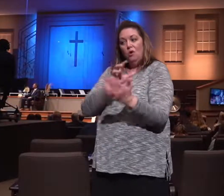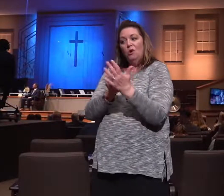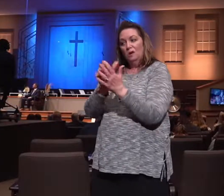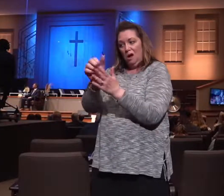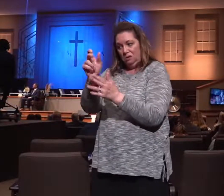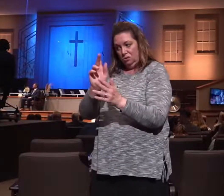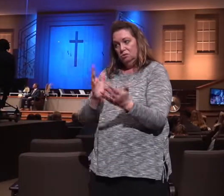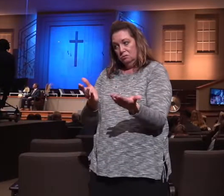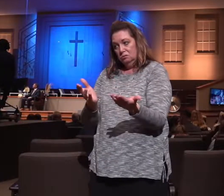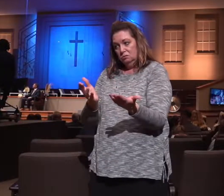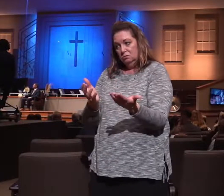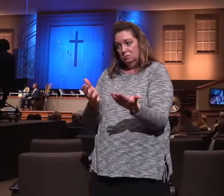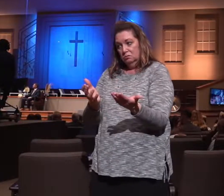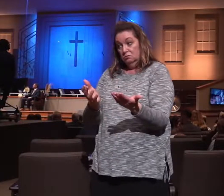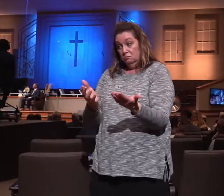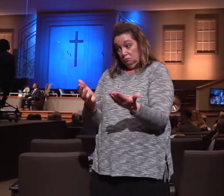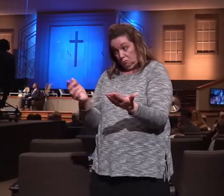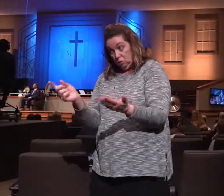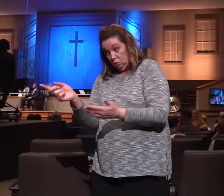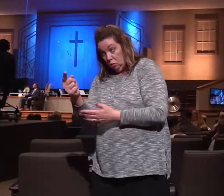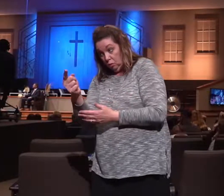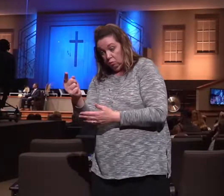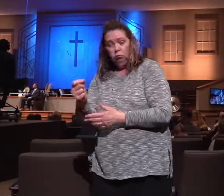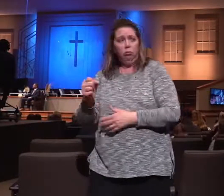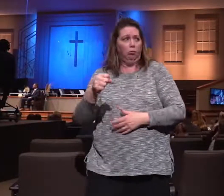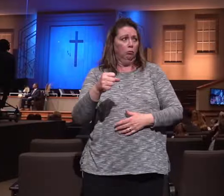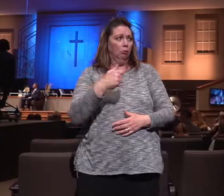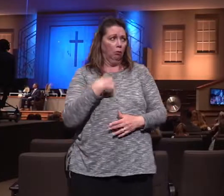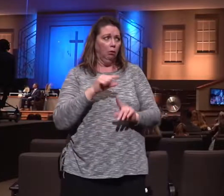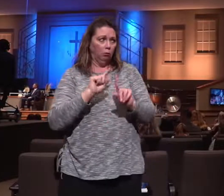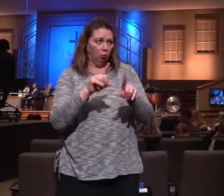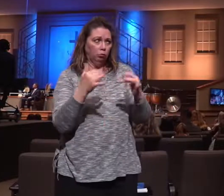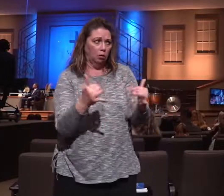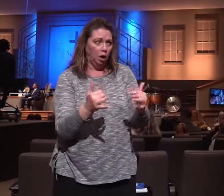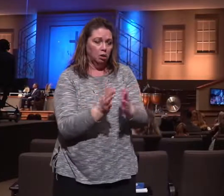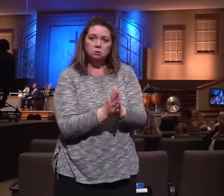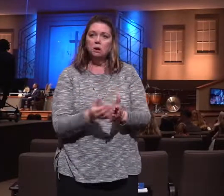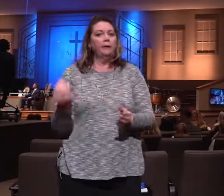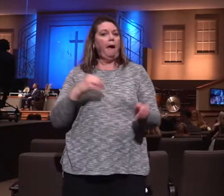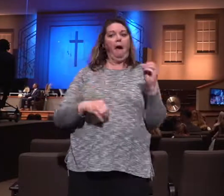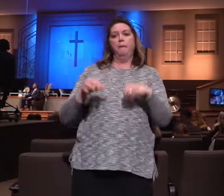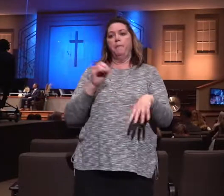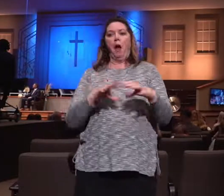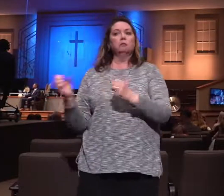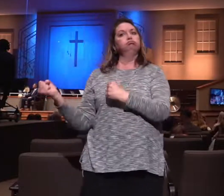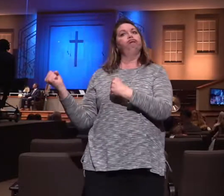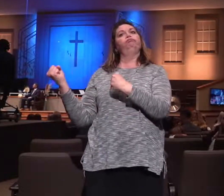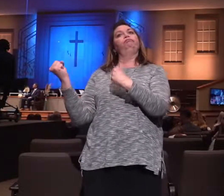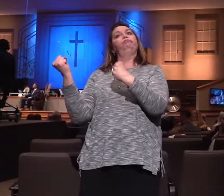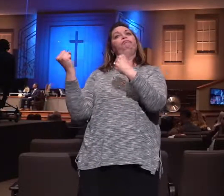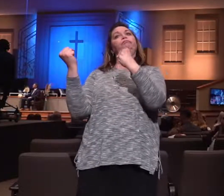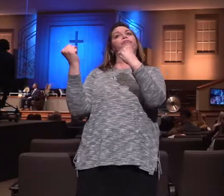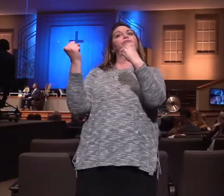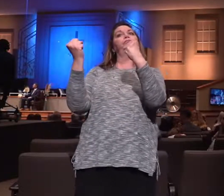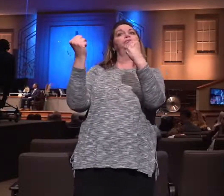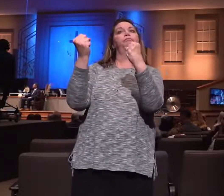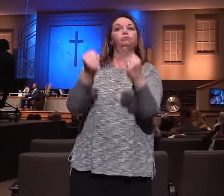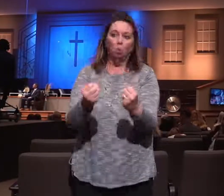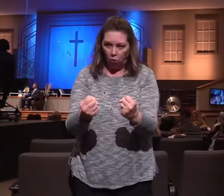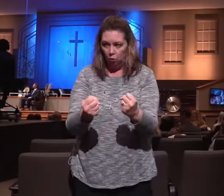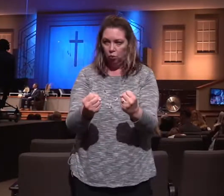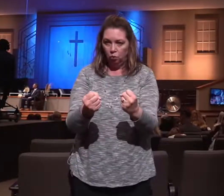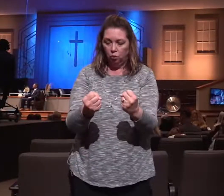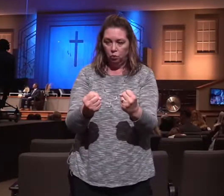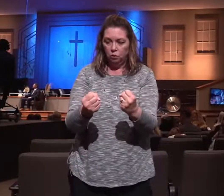said, do you think you can go see her? I said, I can go see her right now if she's available. And I packed up my things and I drove over to where she was with her cancer treatments.